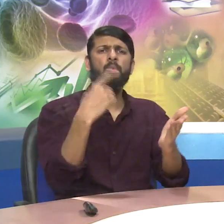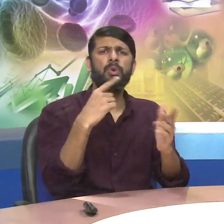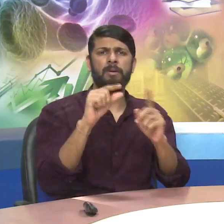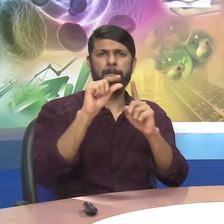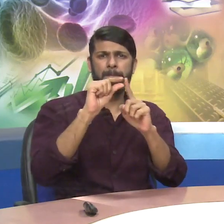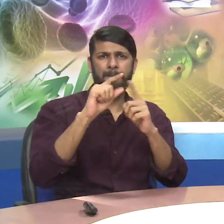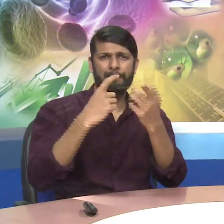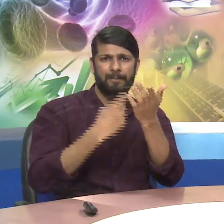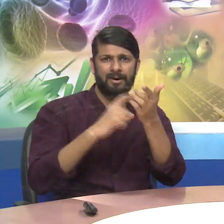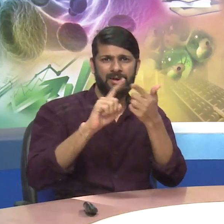fraternity among people,